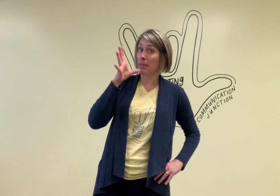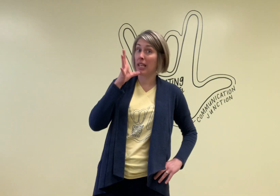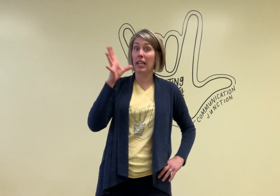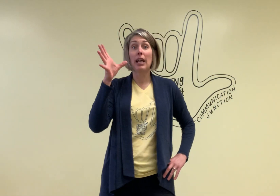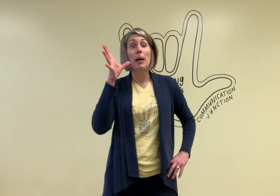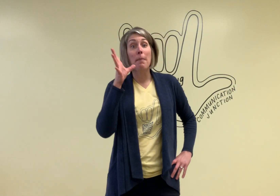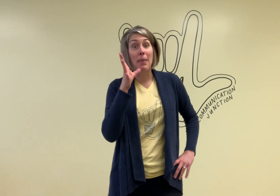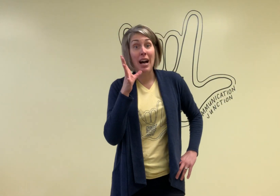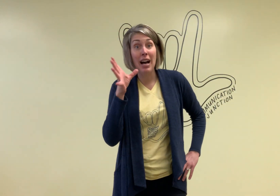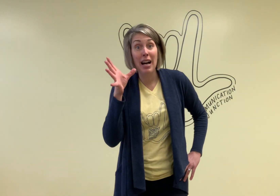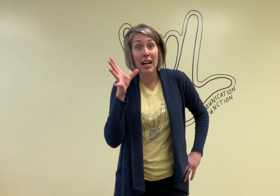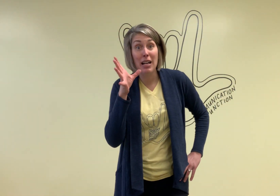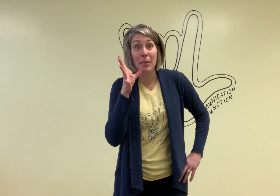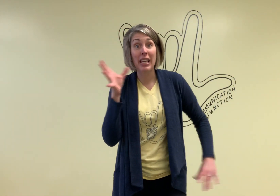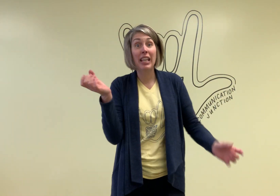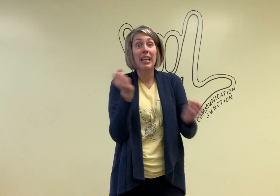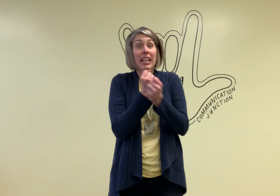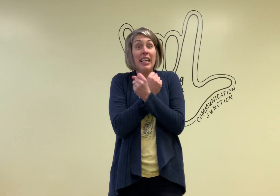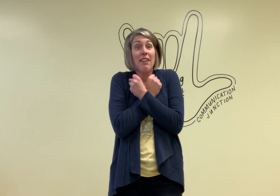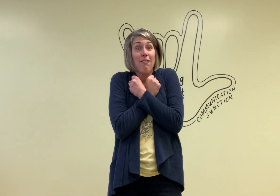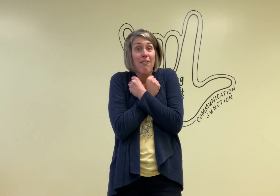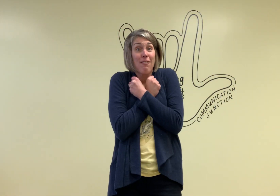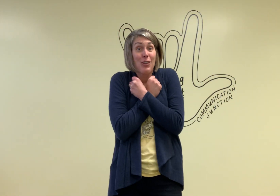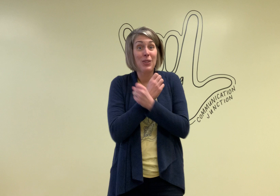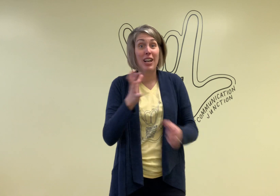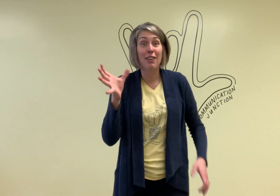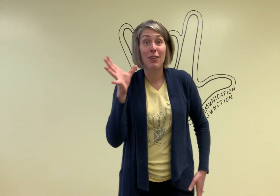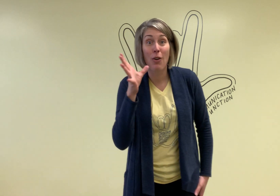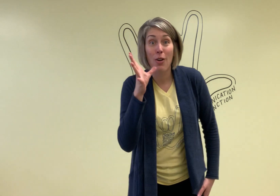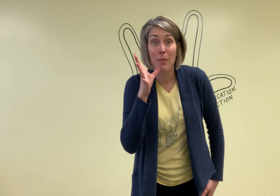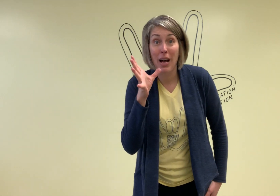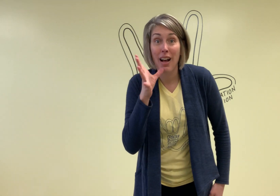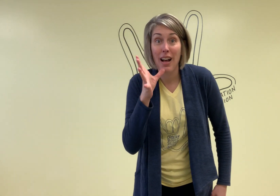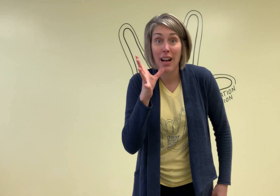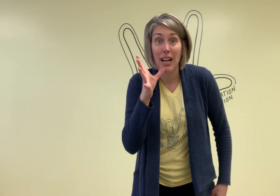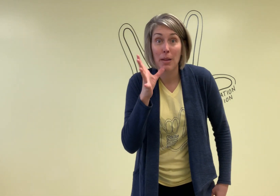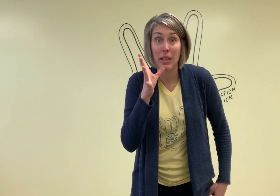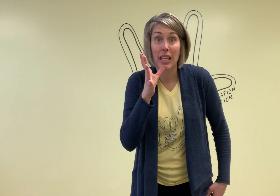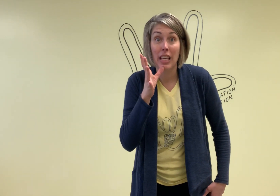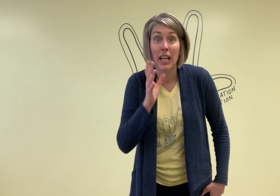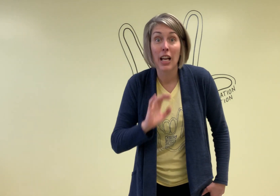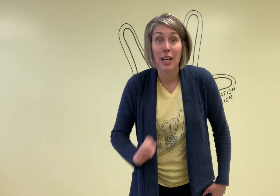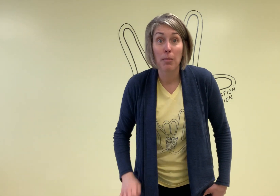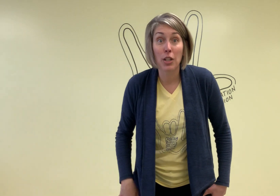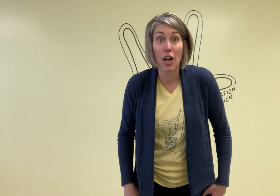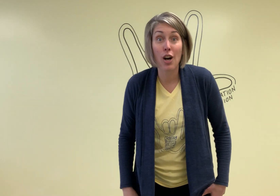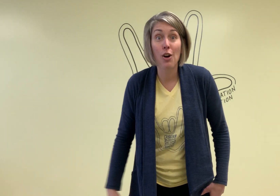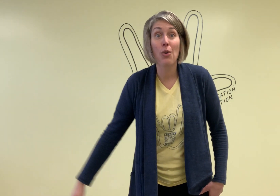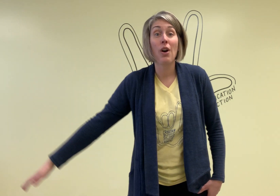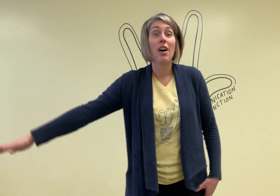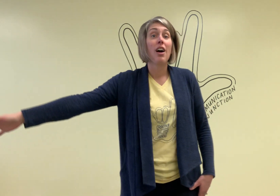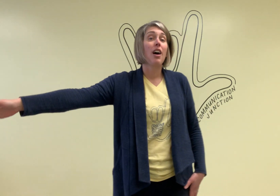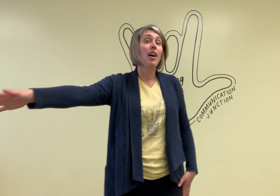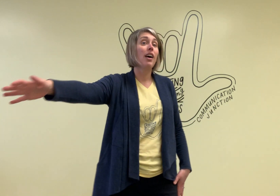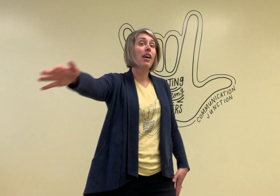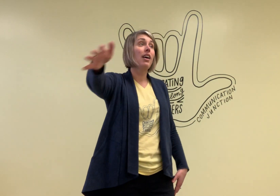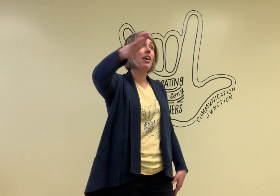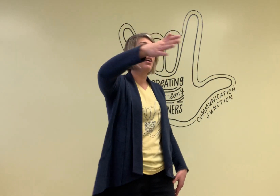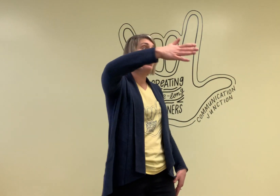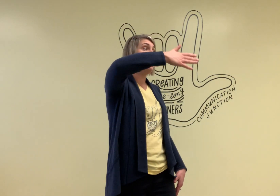mommy, mommy, if you love your mommy, blow